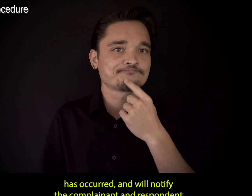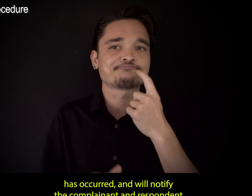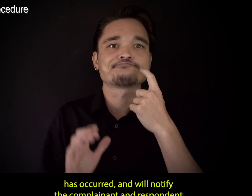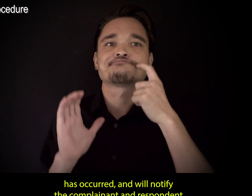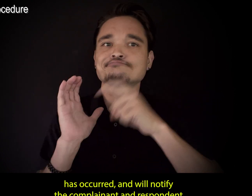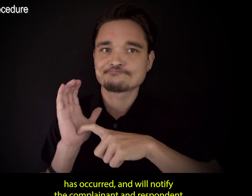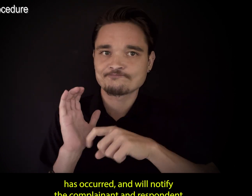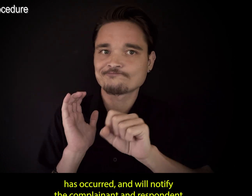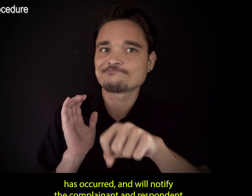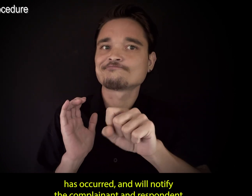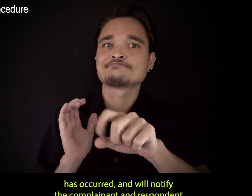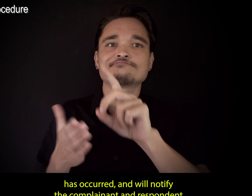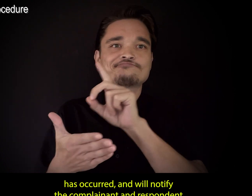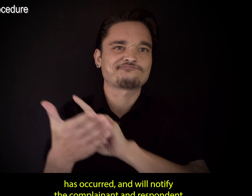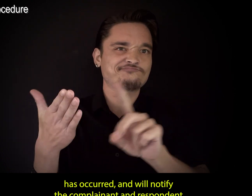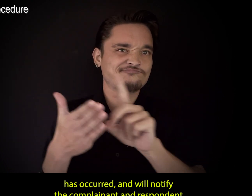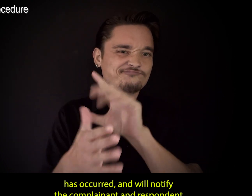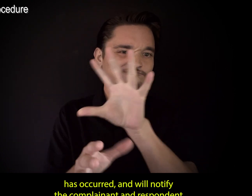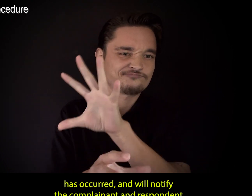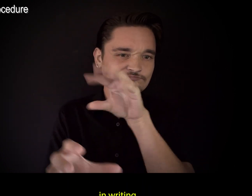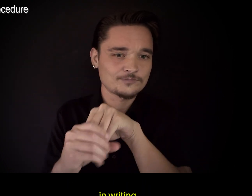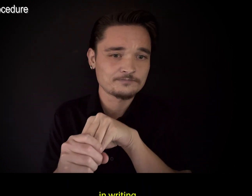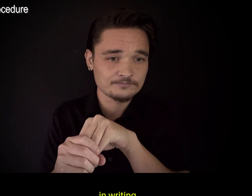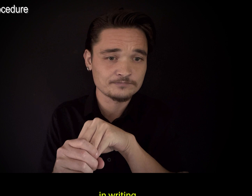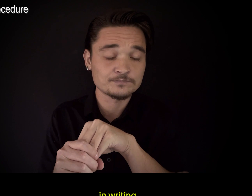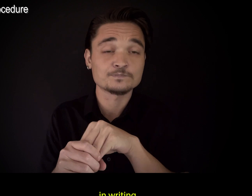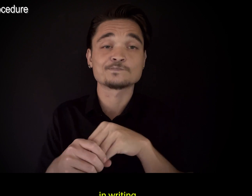and will notify the complainant and respondent in writing.